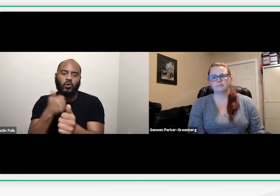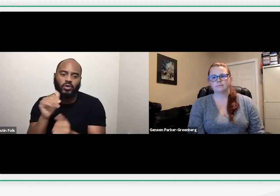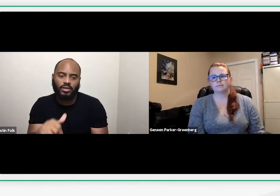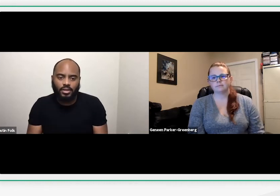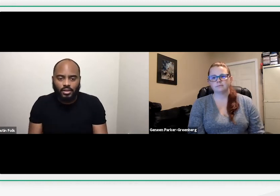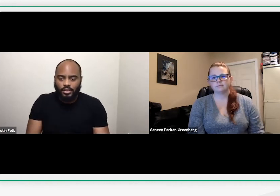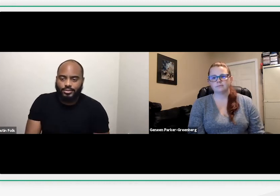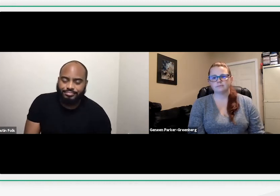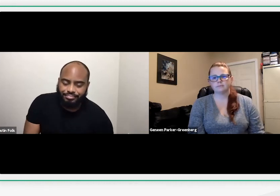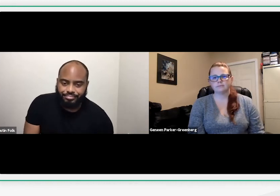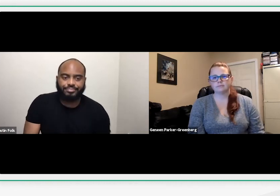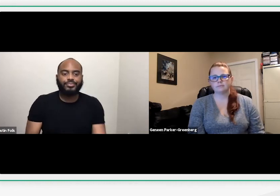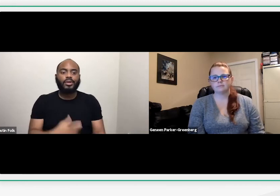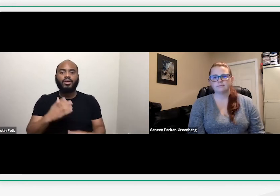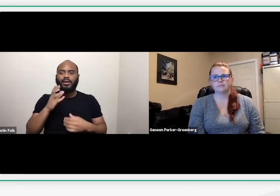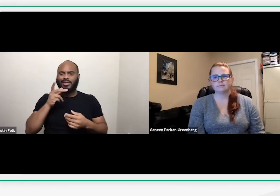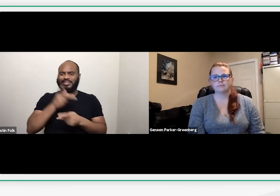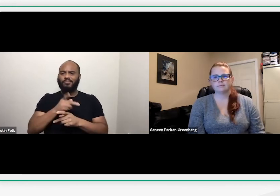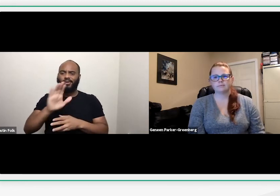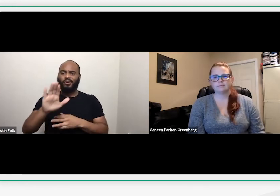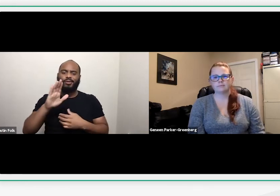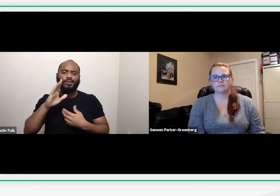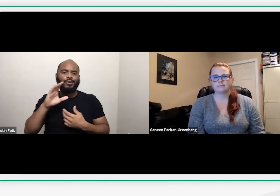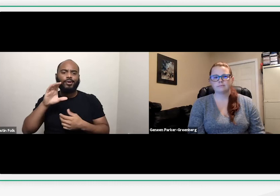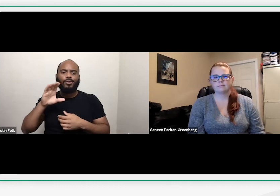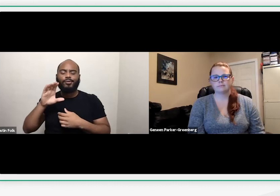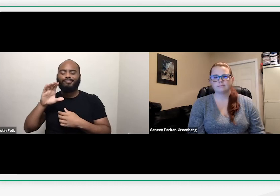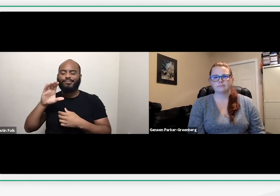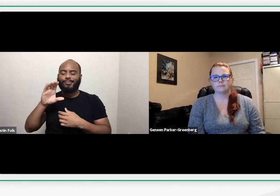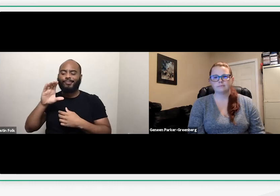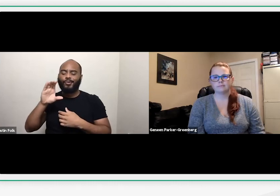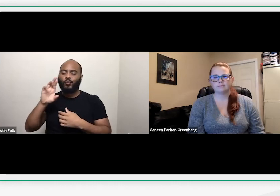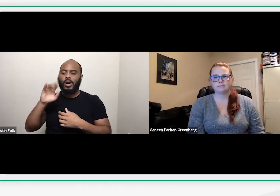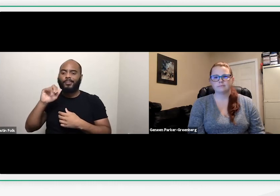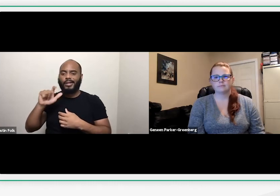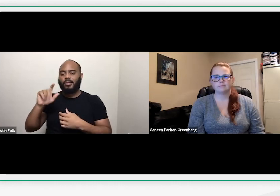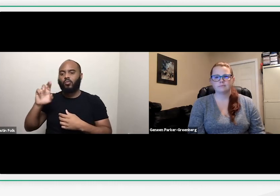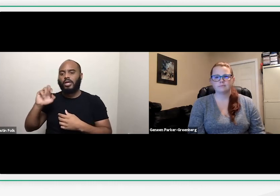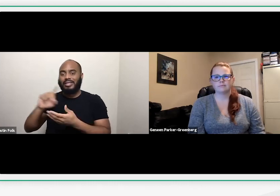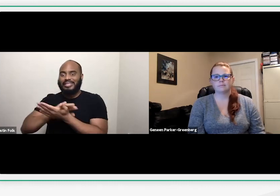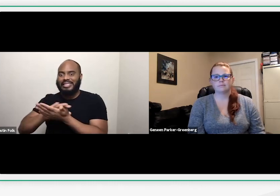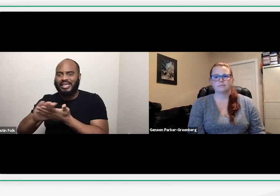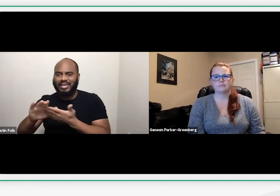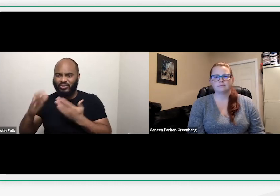will reflect for quite some time on your credit history. So you're going to want to avoid that.